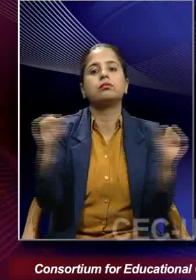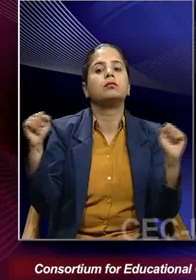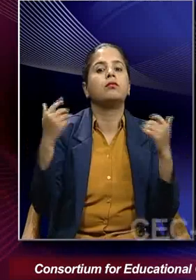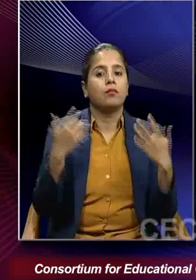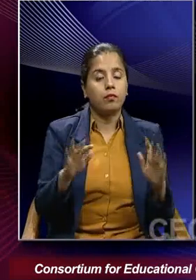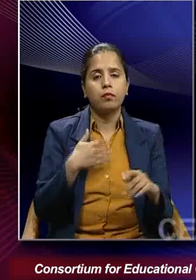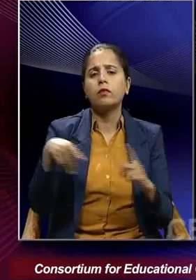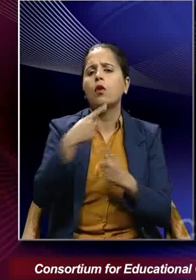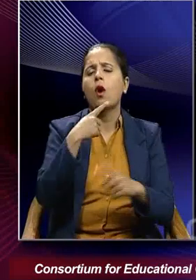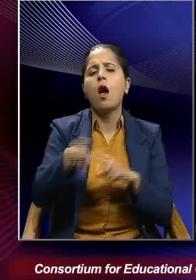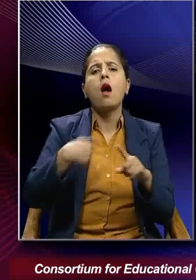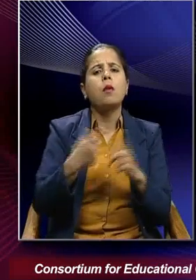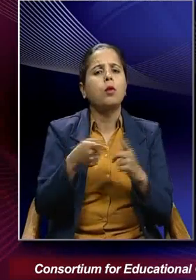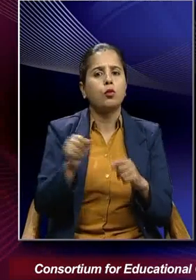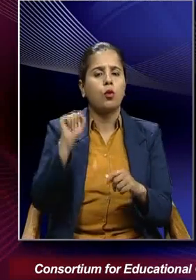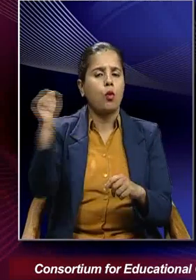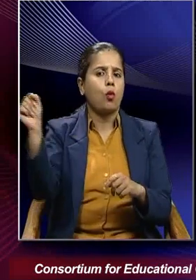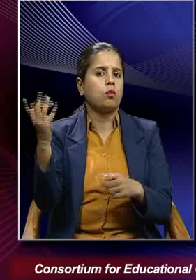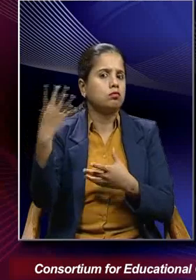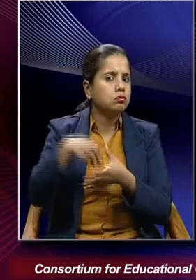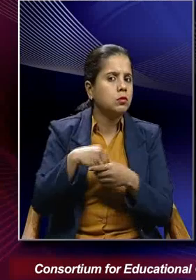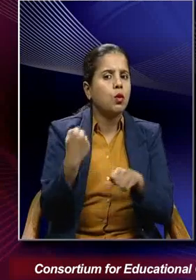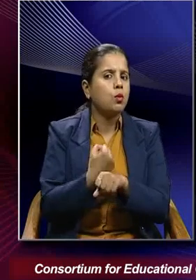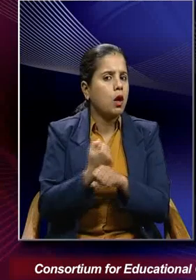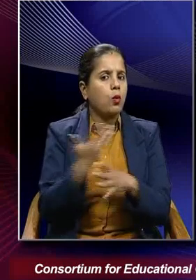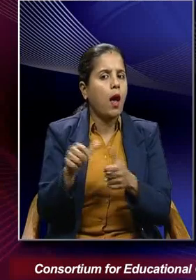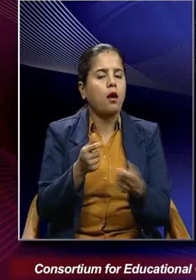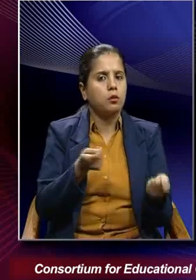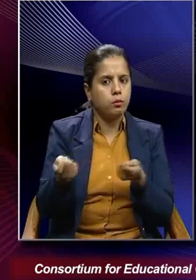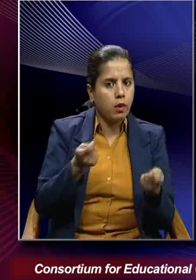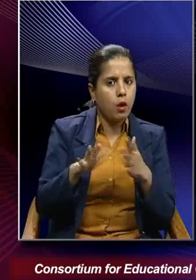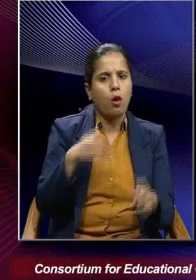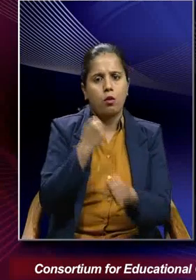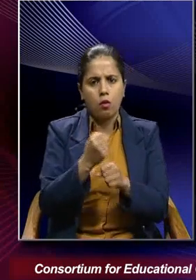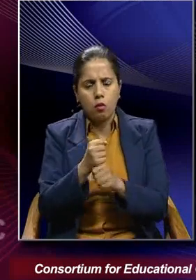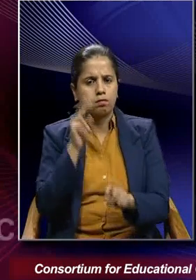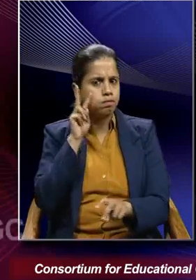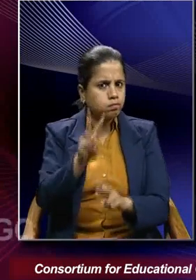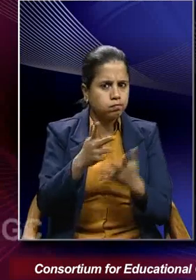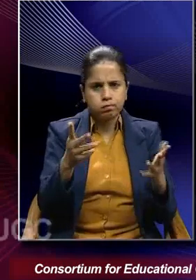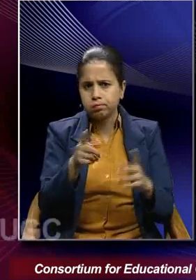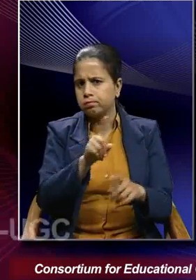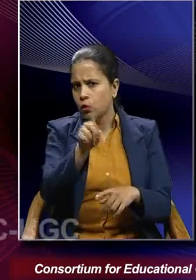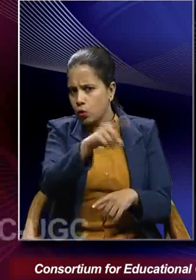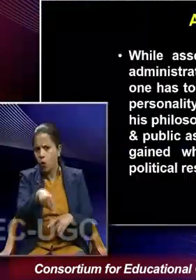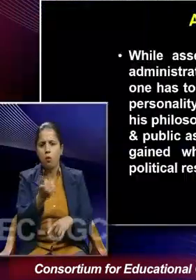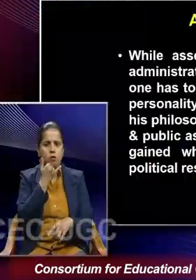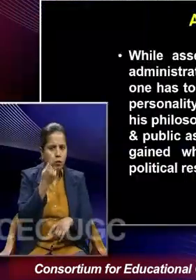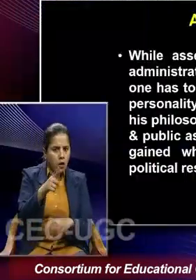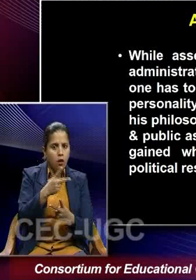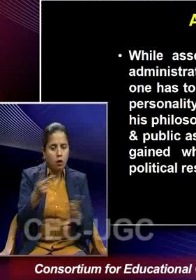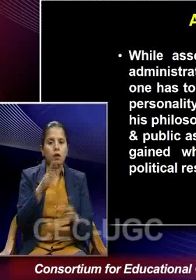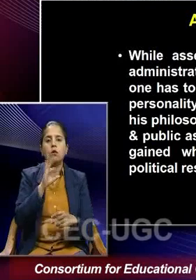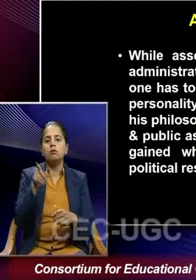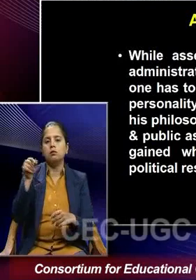his contribution in terms of administration or governance, one has to take the kind of personality which